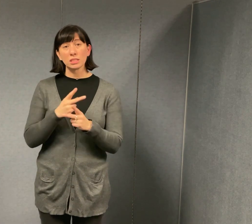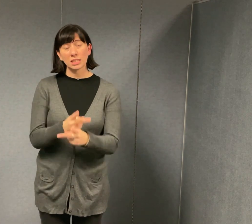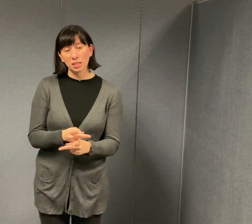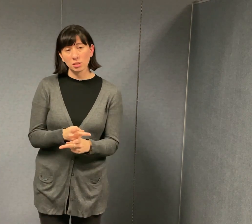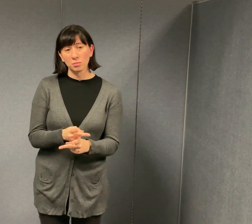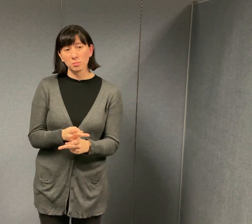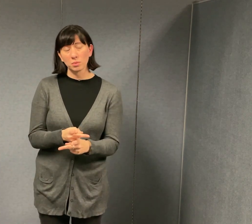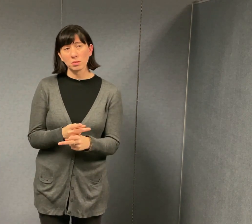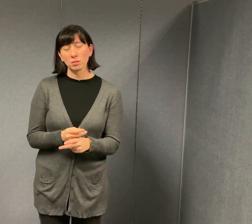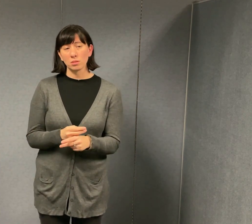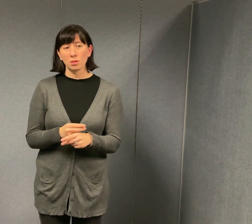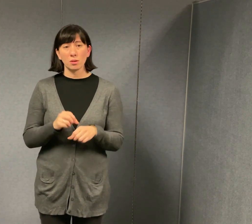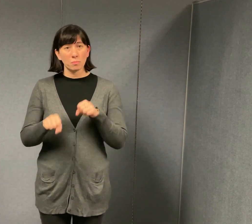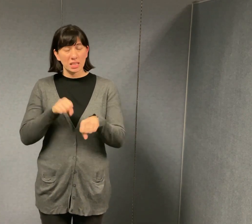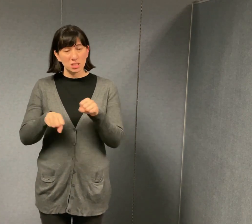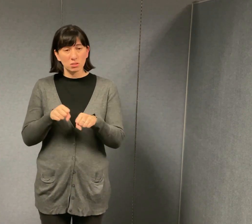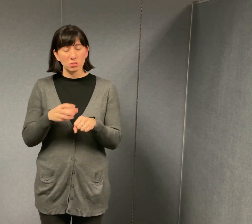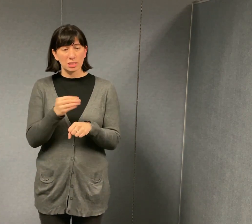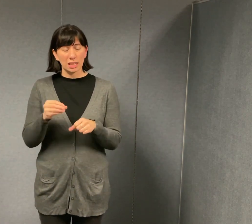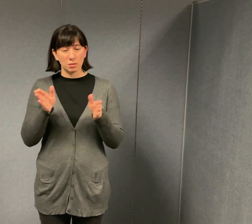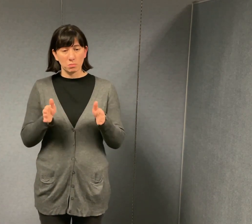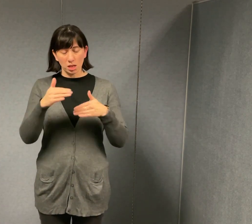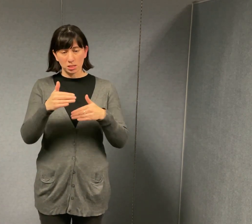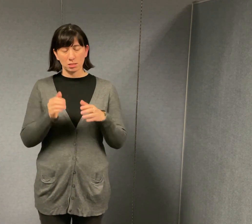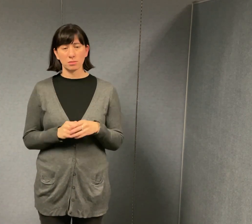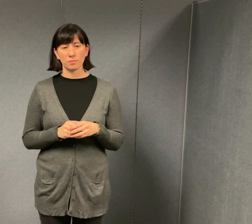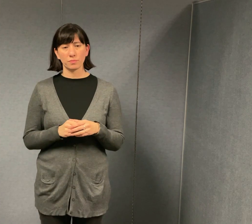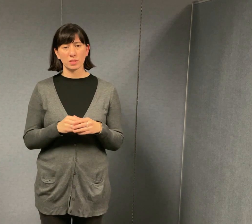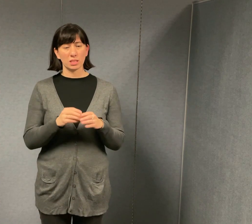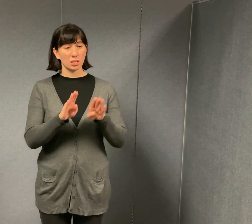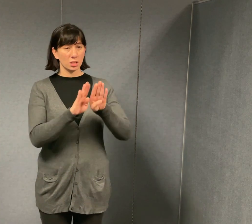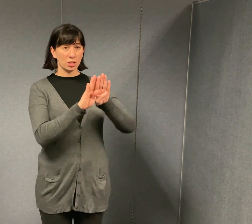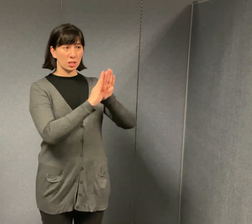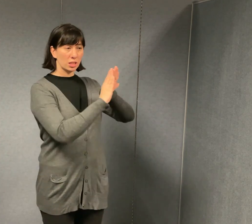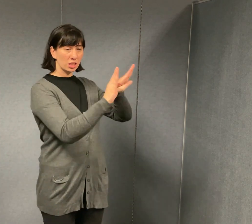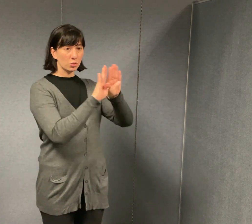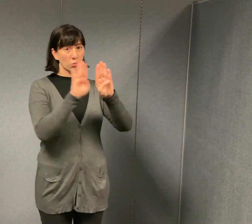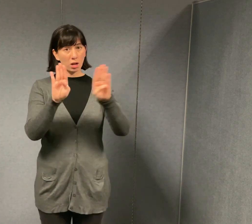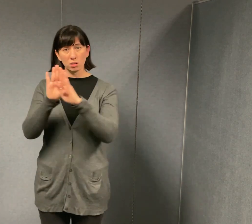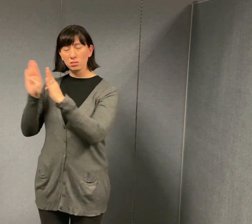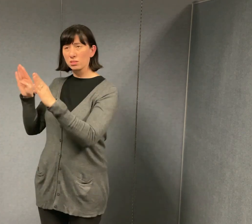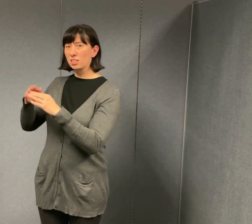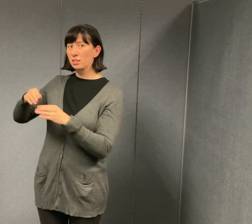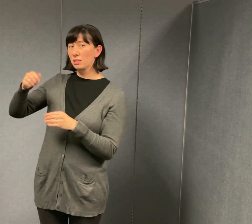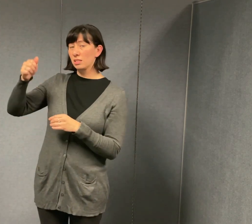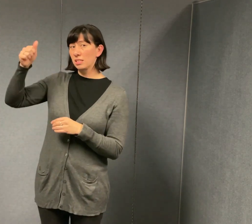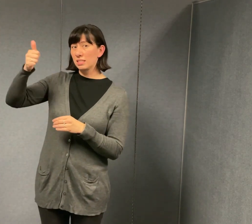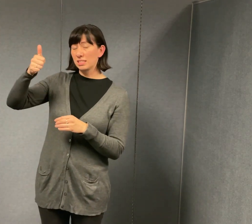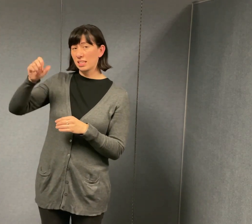Let's say each wall will be 10 feet long and 8 feet tall. All 4